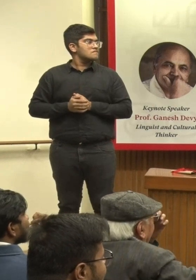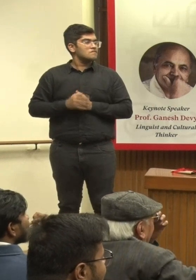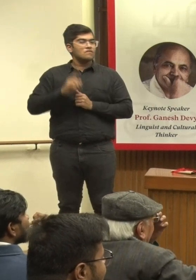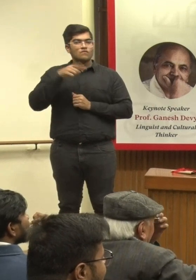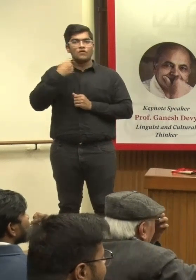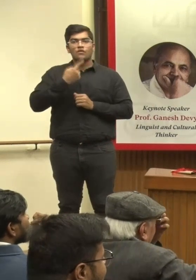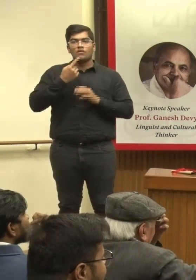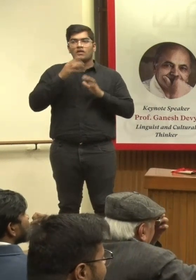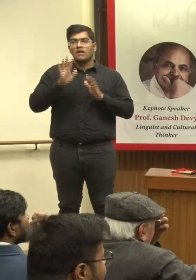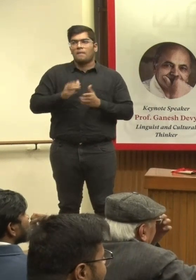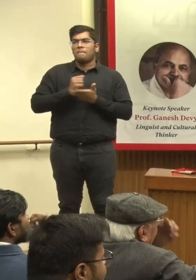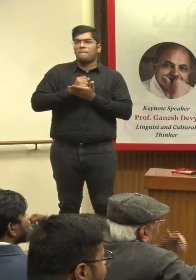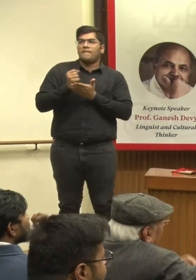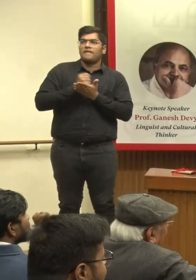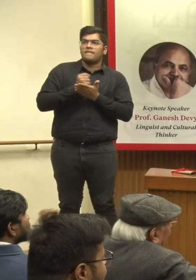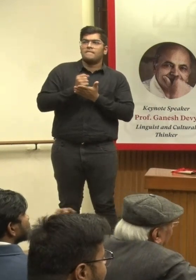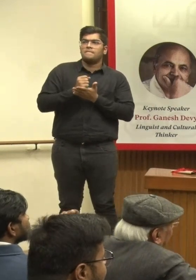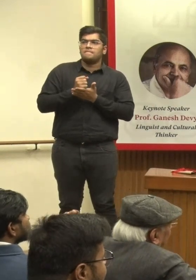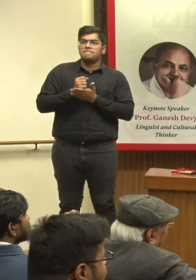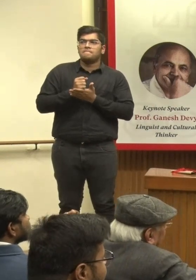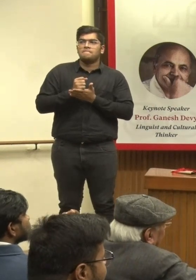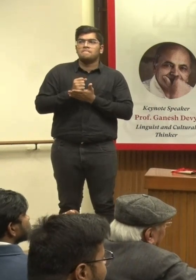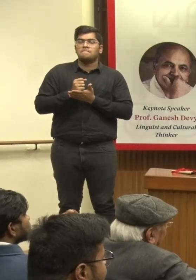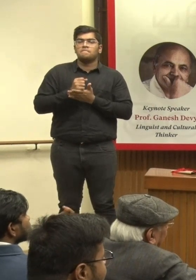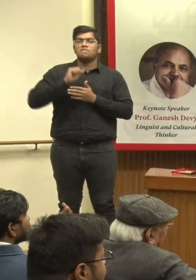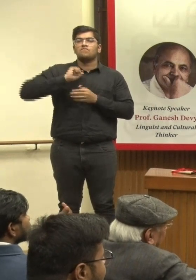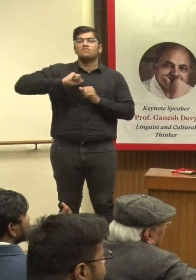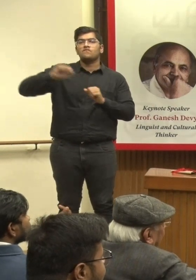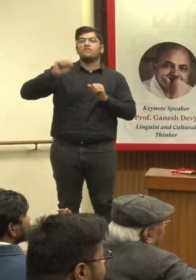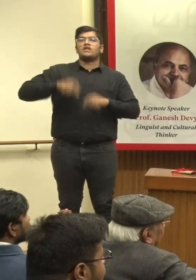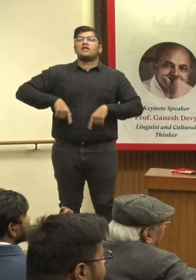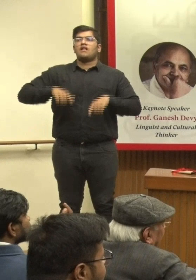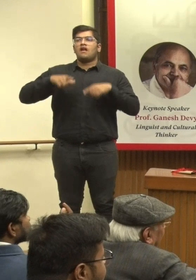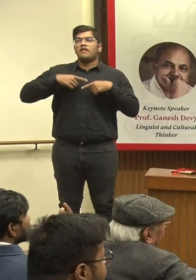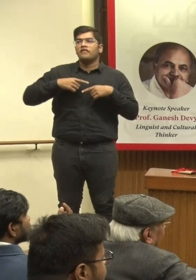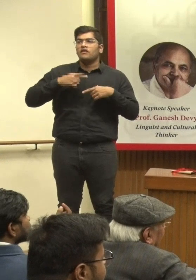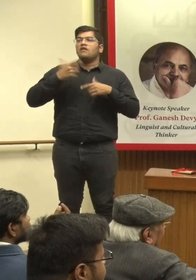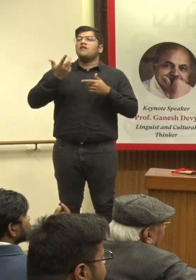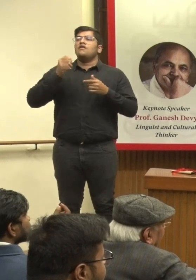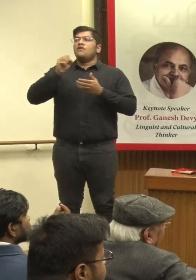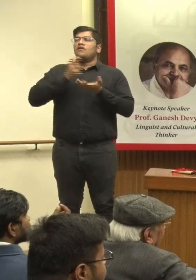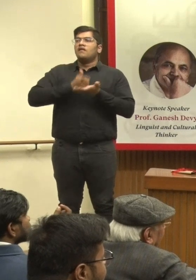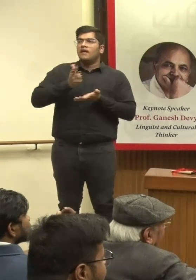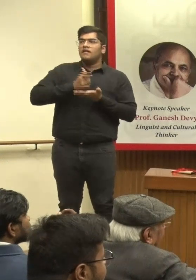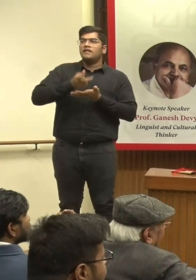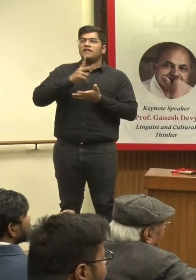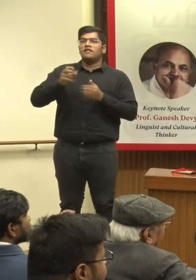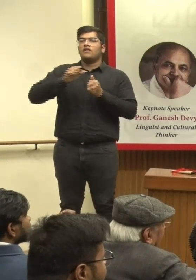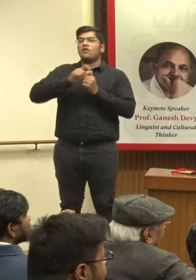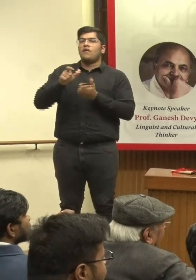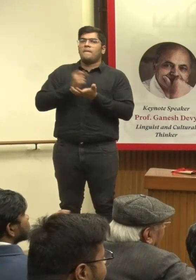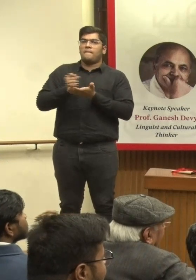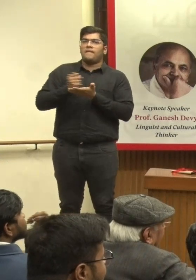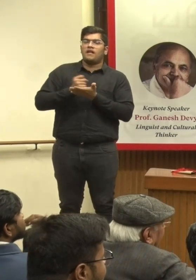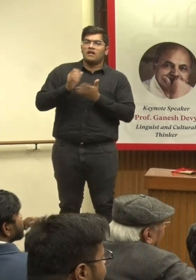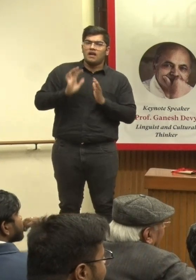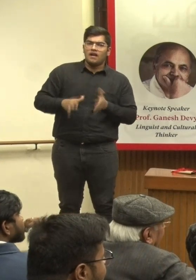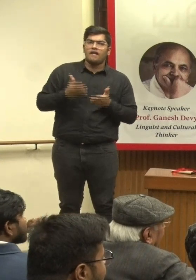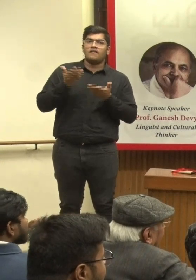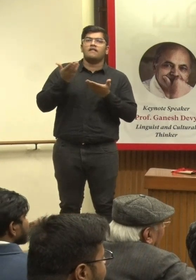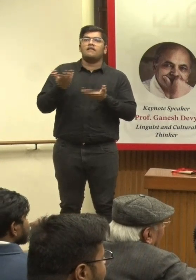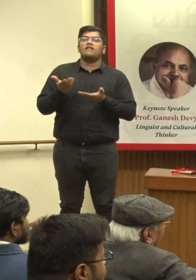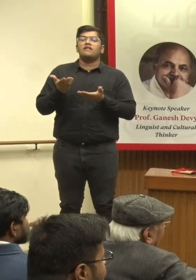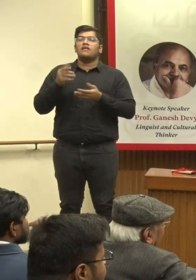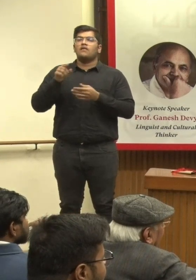who had practiced their agriculture, livelihood, whatever practice, their land, one day they